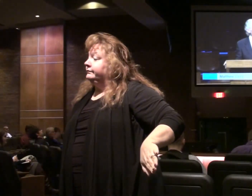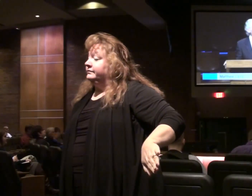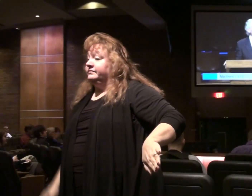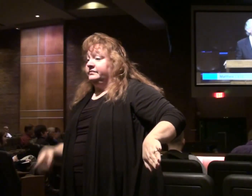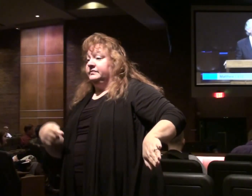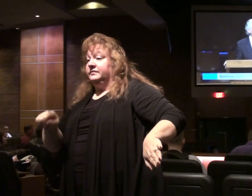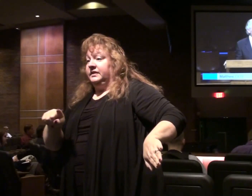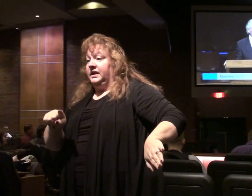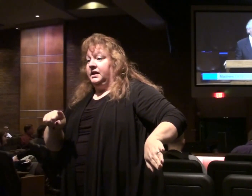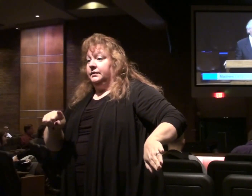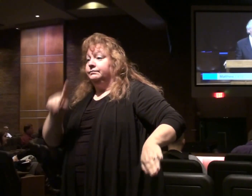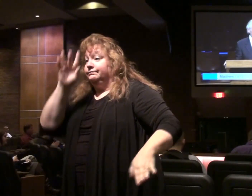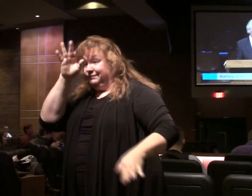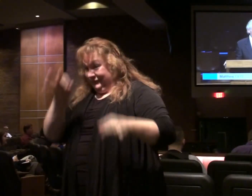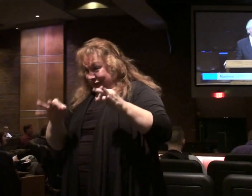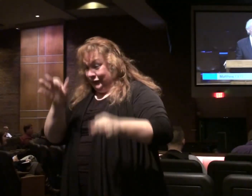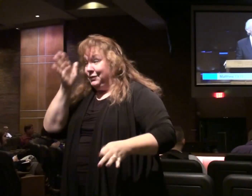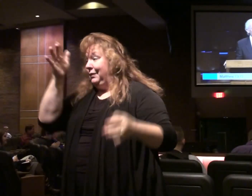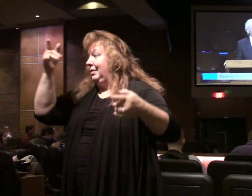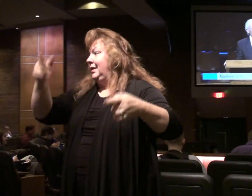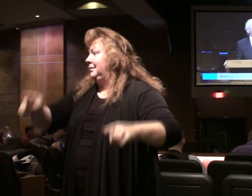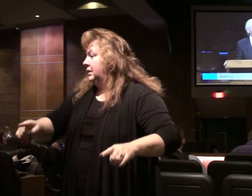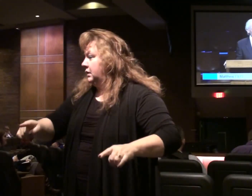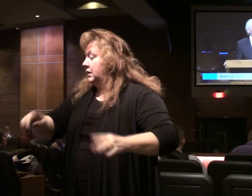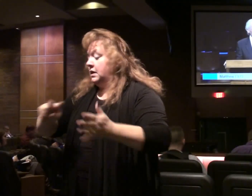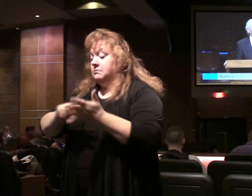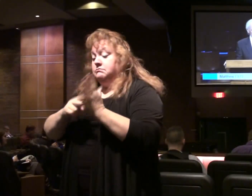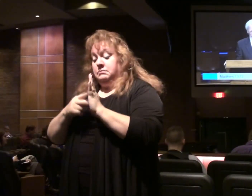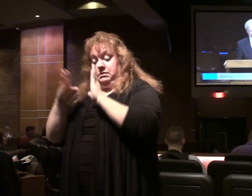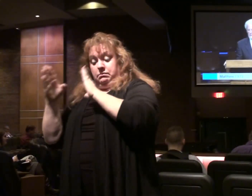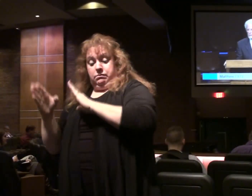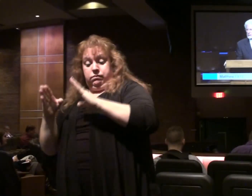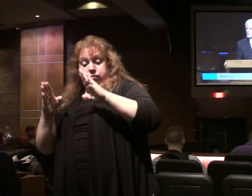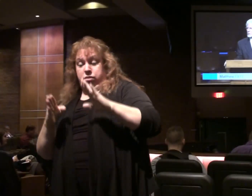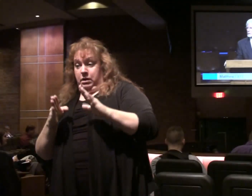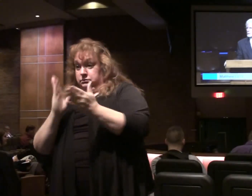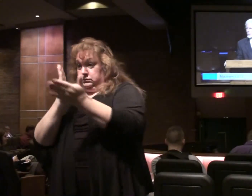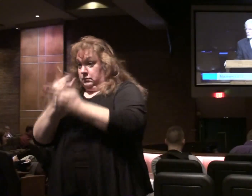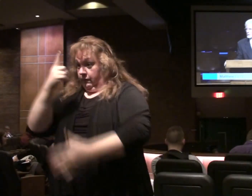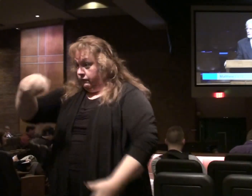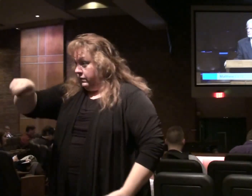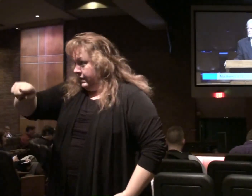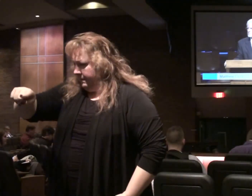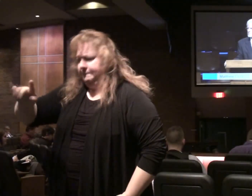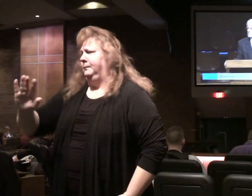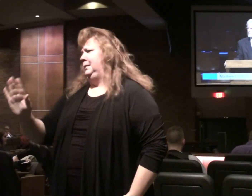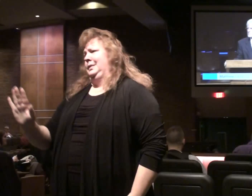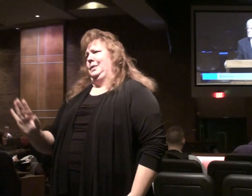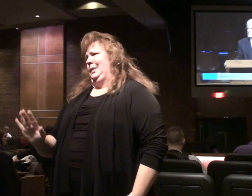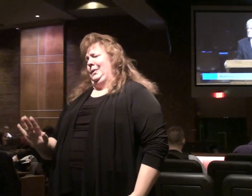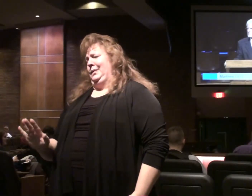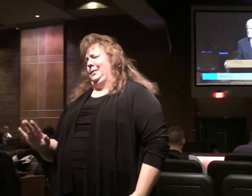Now you march towards judgment. That does not mean his plan for the nation Israel is over.